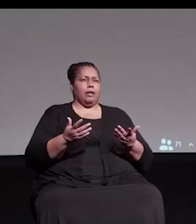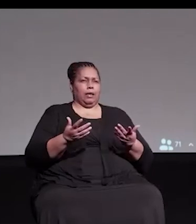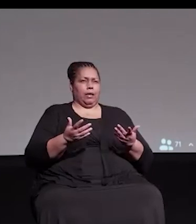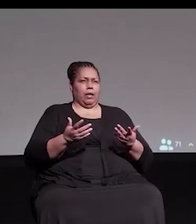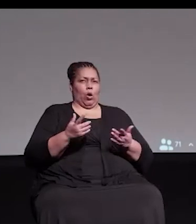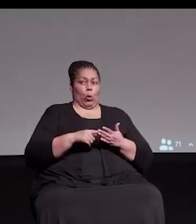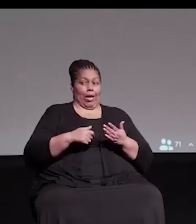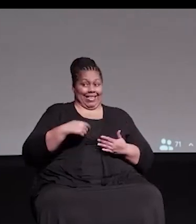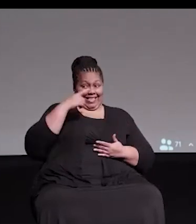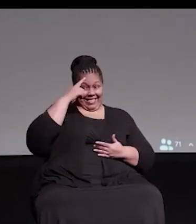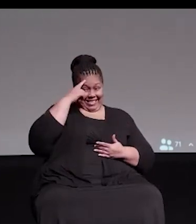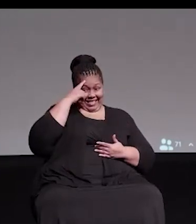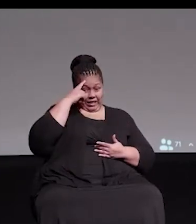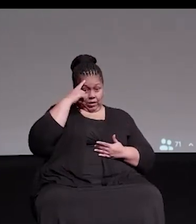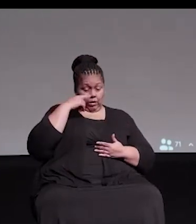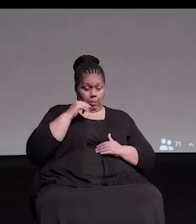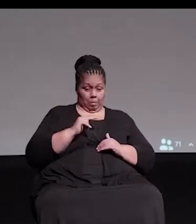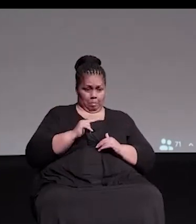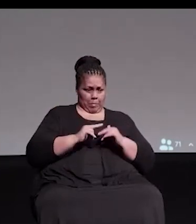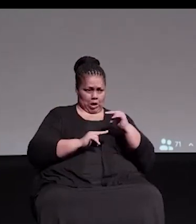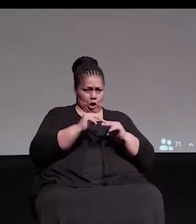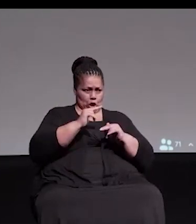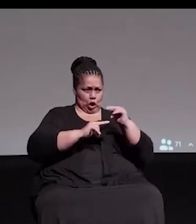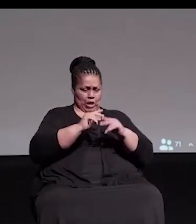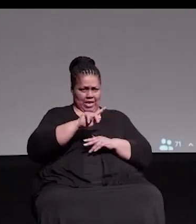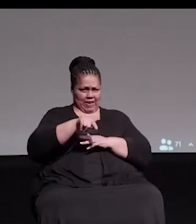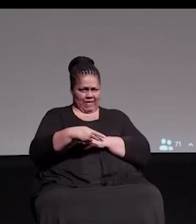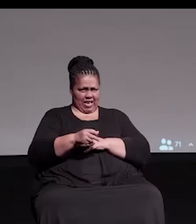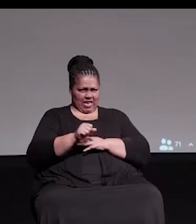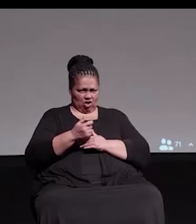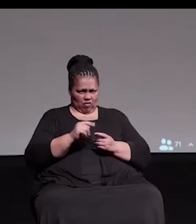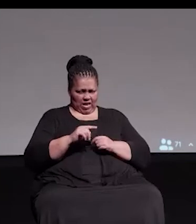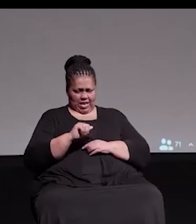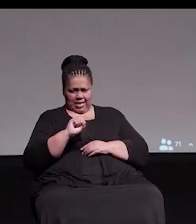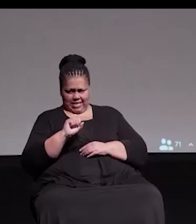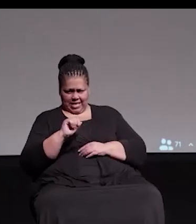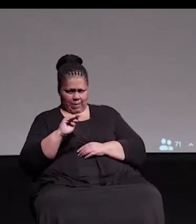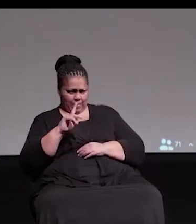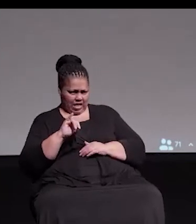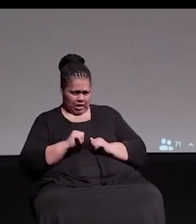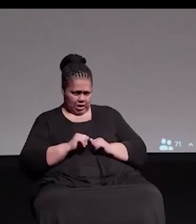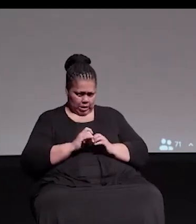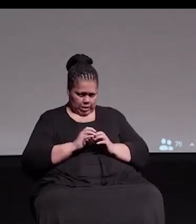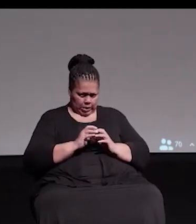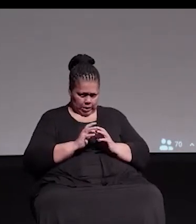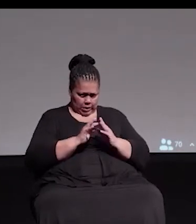bit, what I think of as a building phase, like, you're trying to get an assembly together, or a rough cut together to like